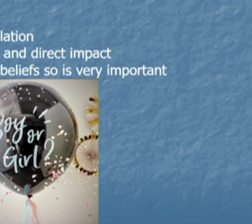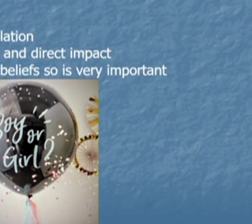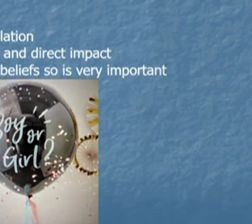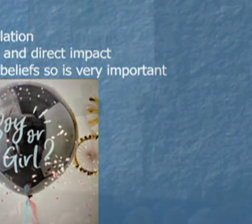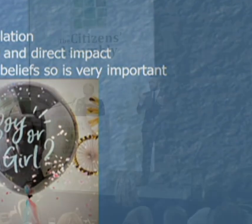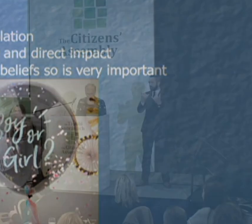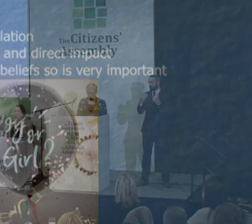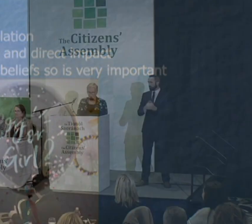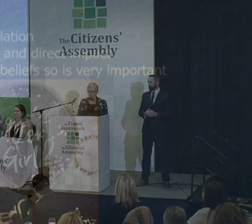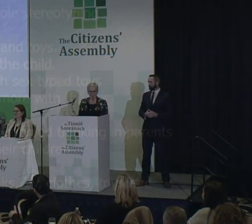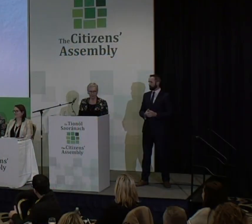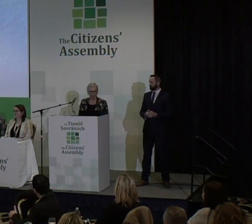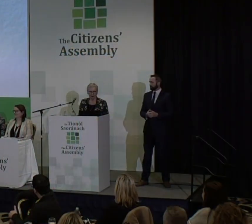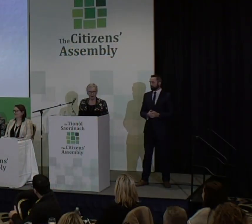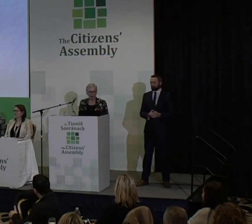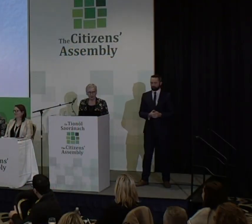party.